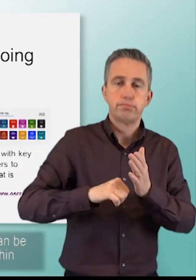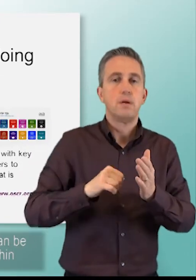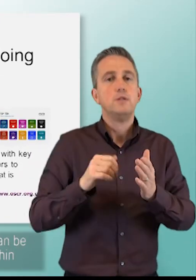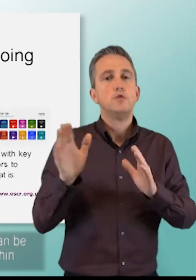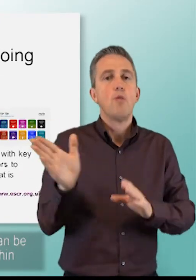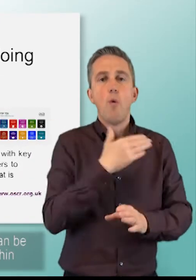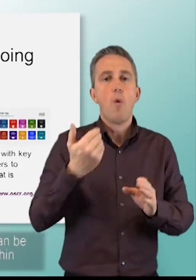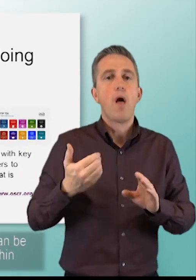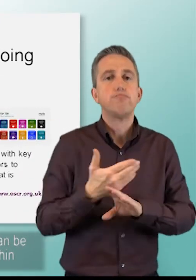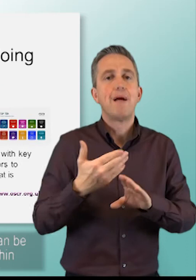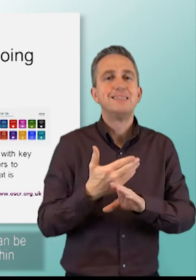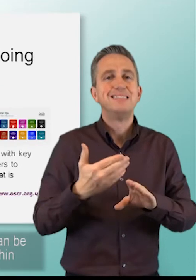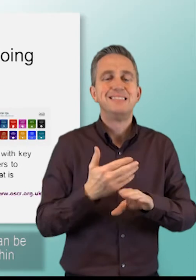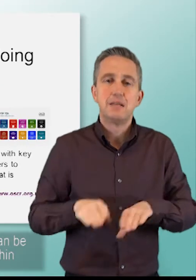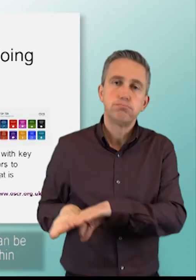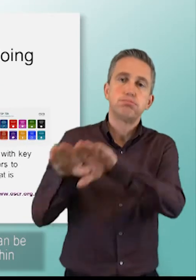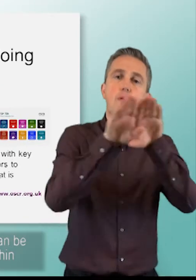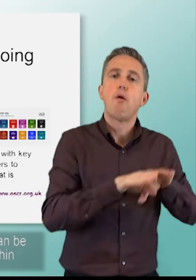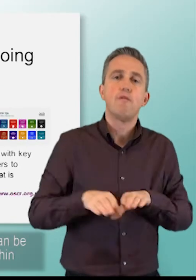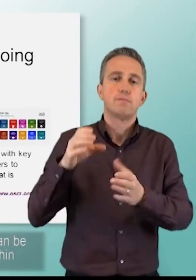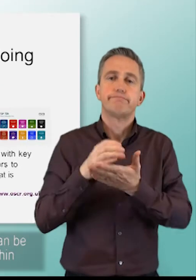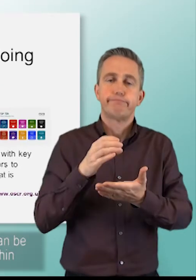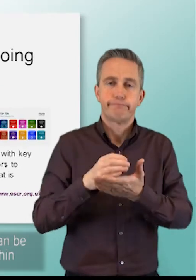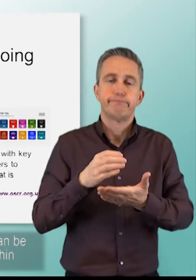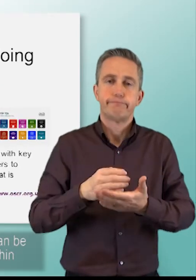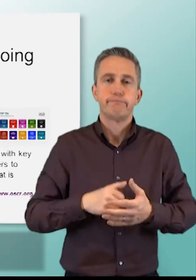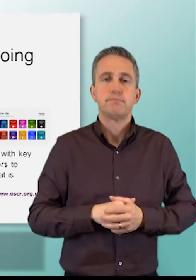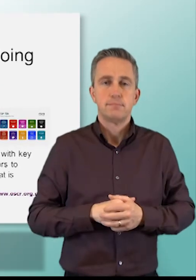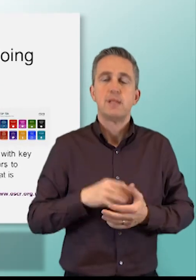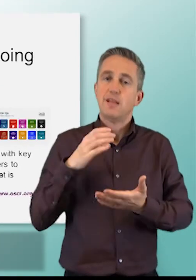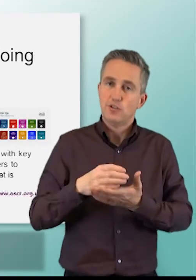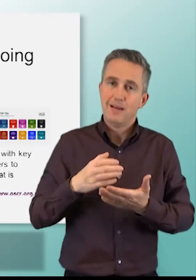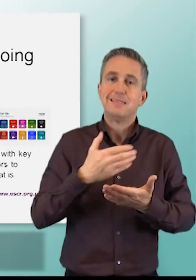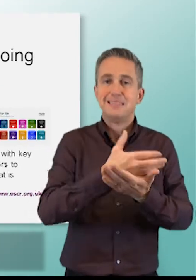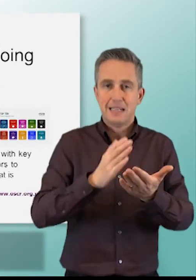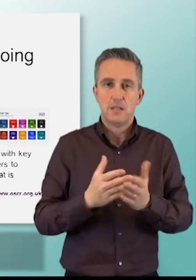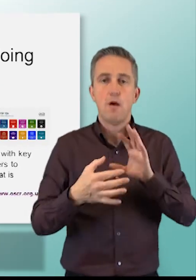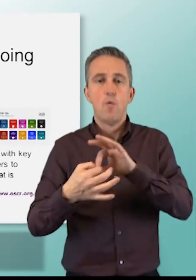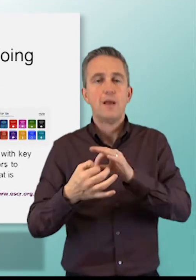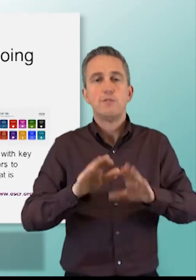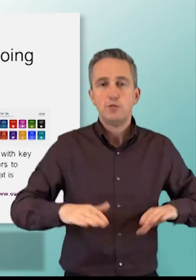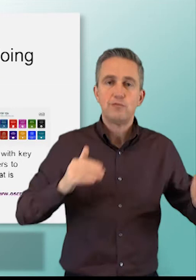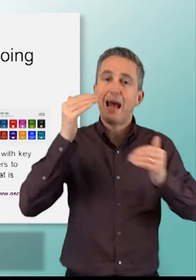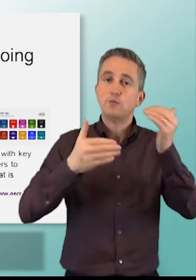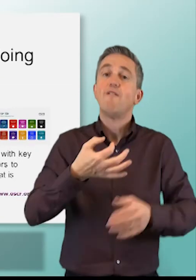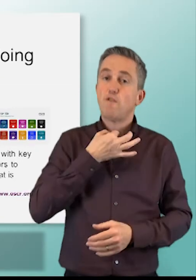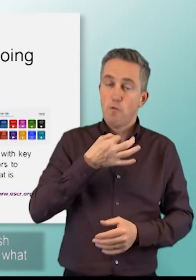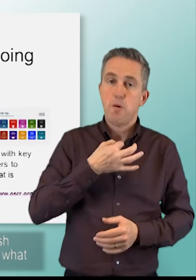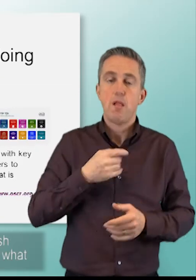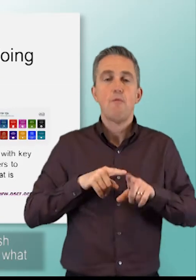we can to make sure the practice can be as good across the whole of the charity sector within Scotland, or certainly the charity sector that's working with vulnerable